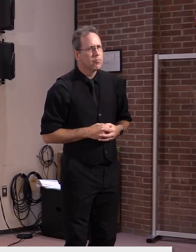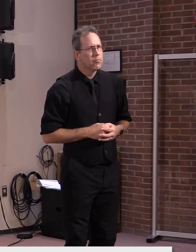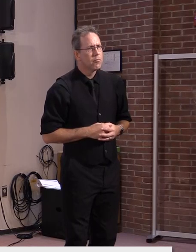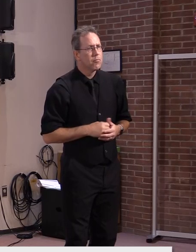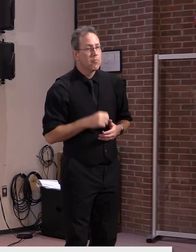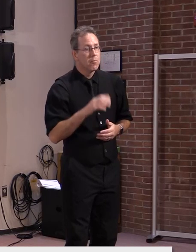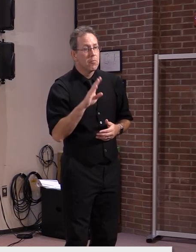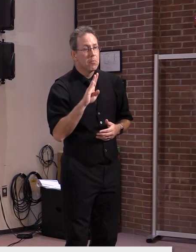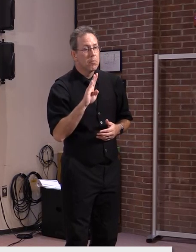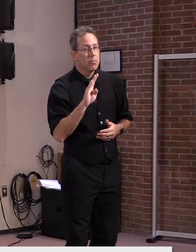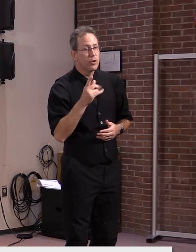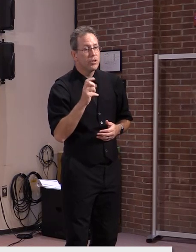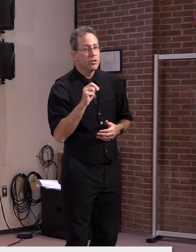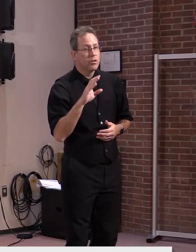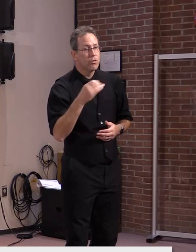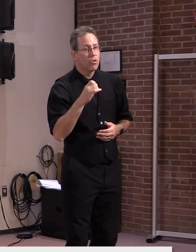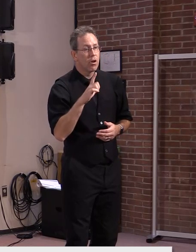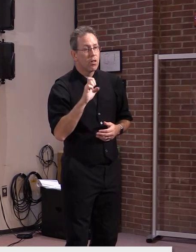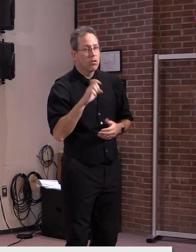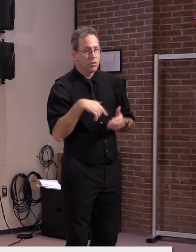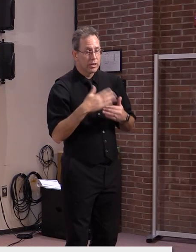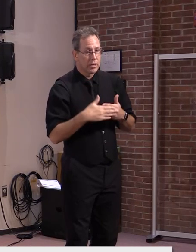Joseph?